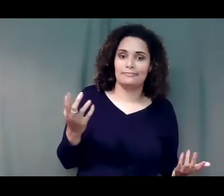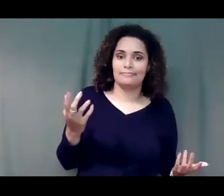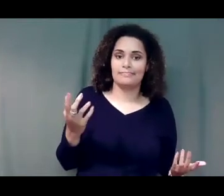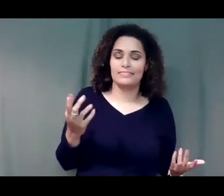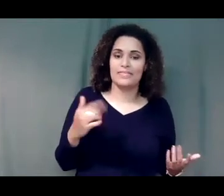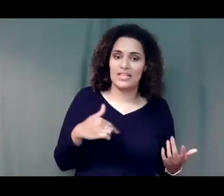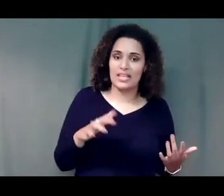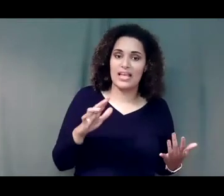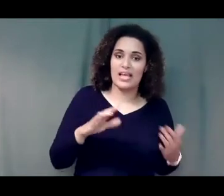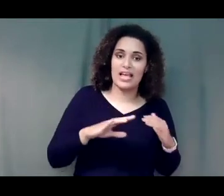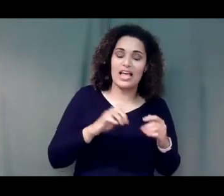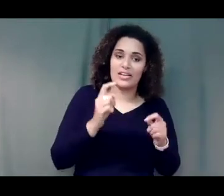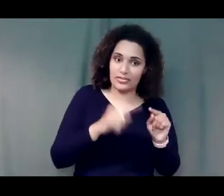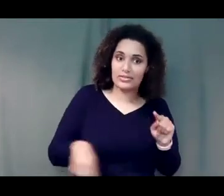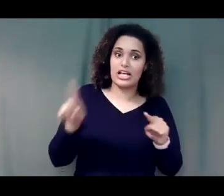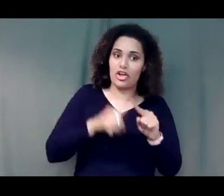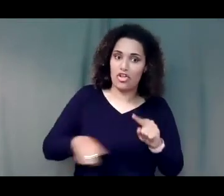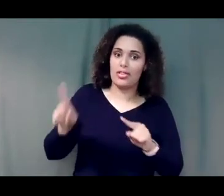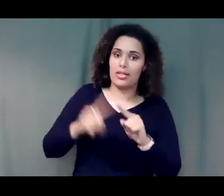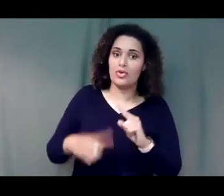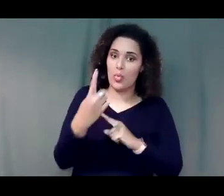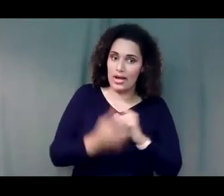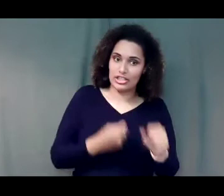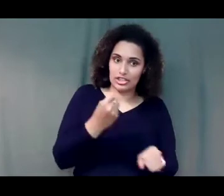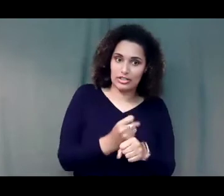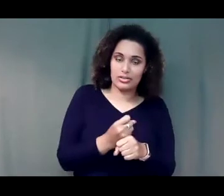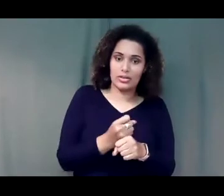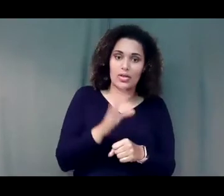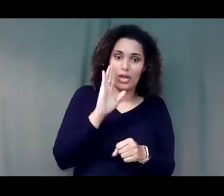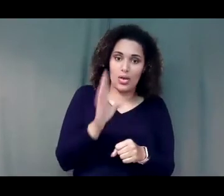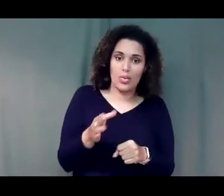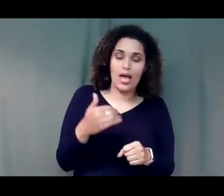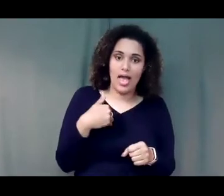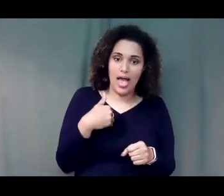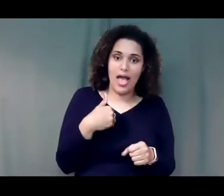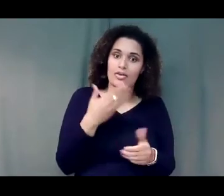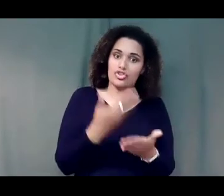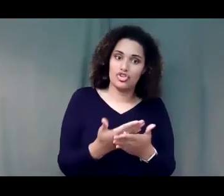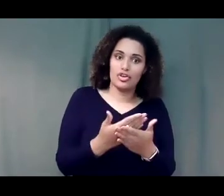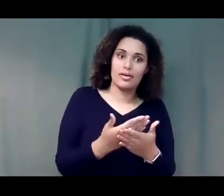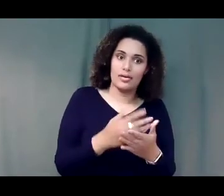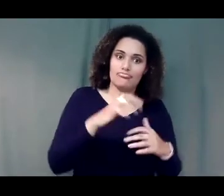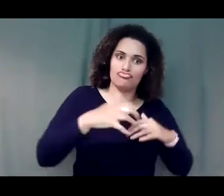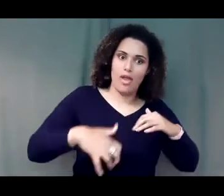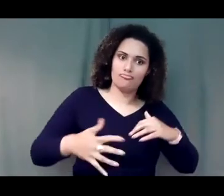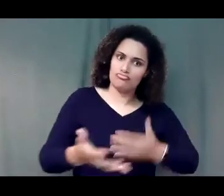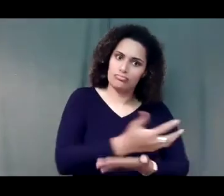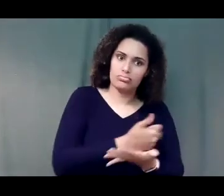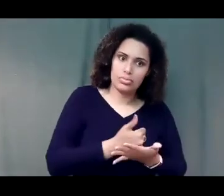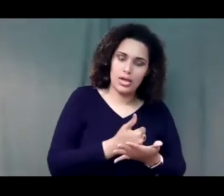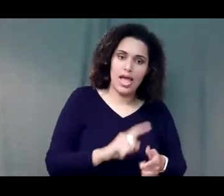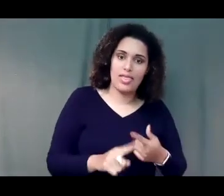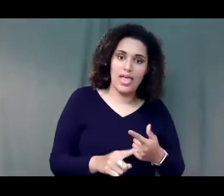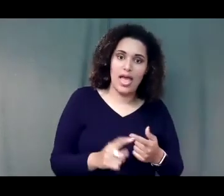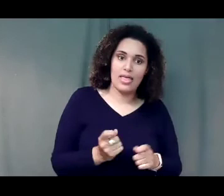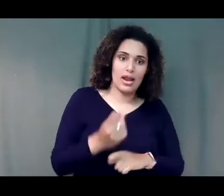very cyclical in its yield. So one year it will have a reasonable amount of a crop, and then the next year it will set almost